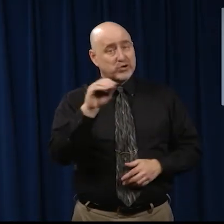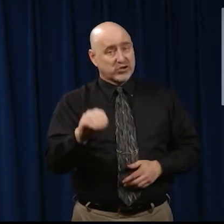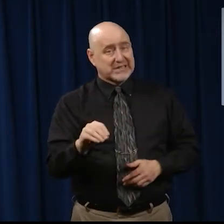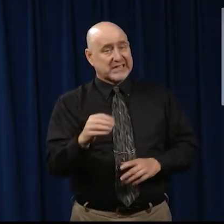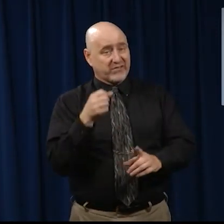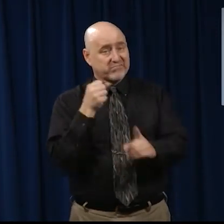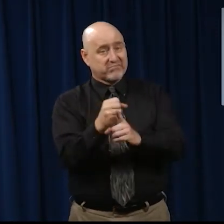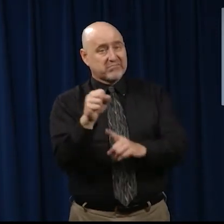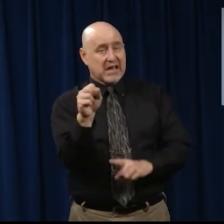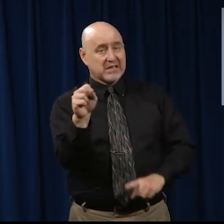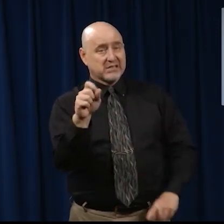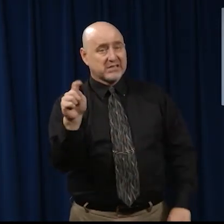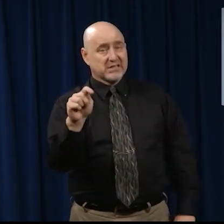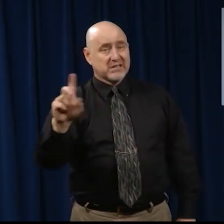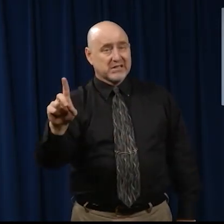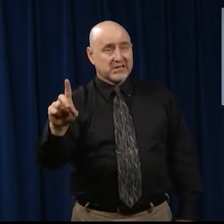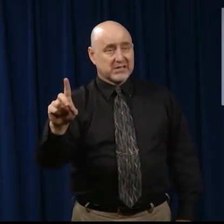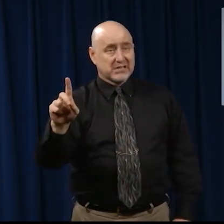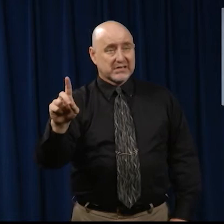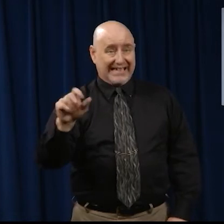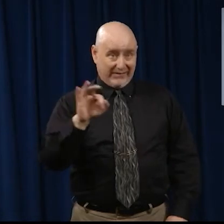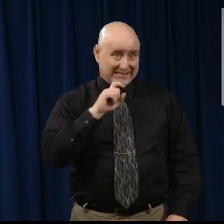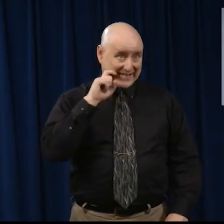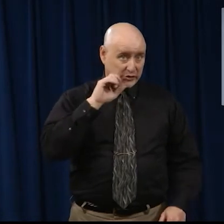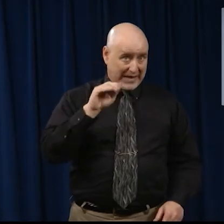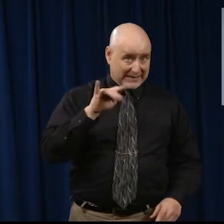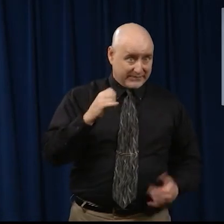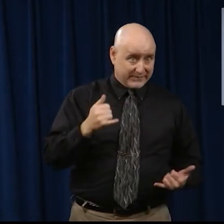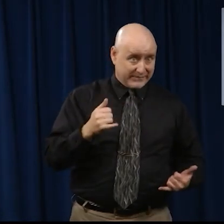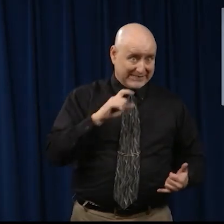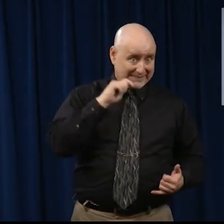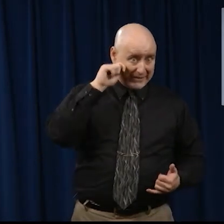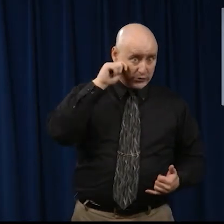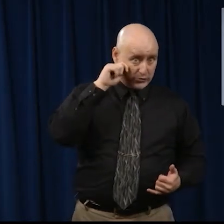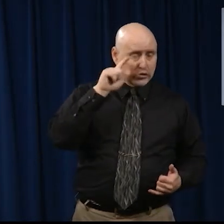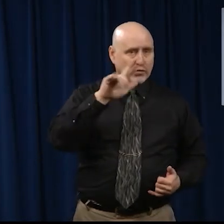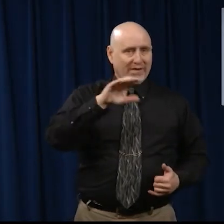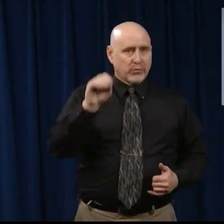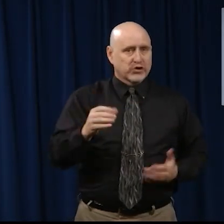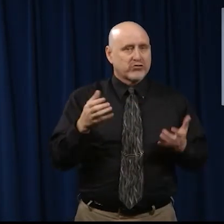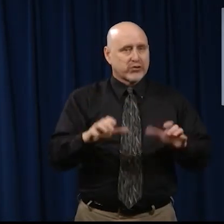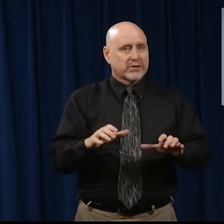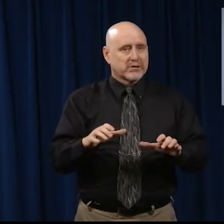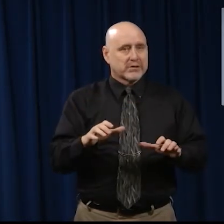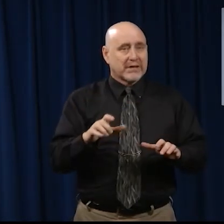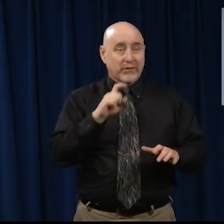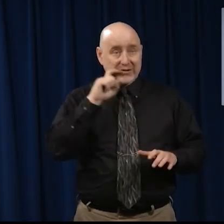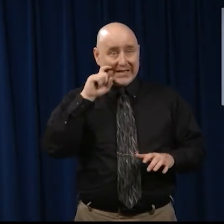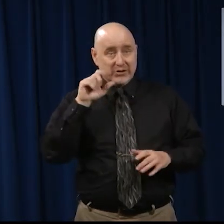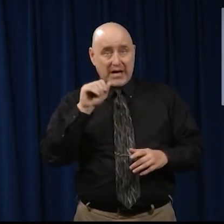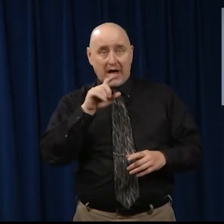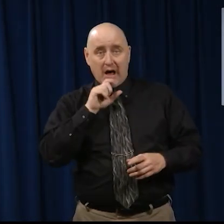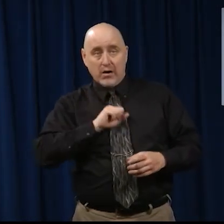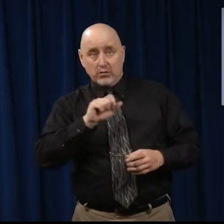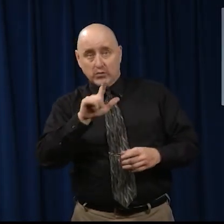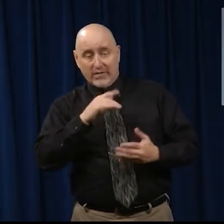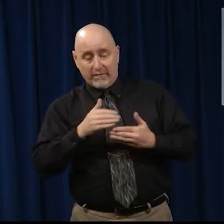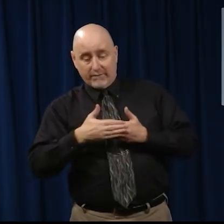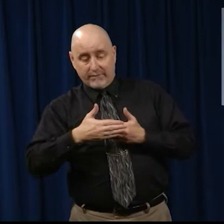of you getting a sexually transmitted disease. In fact, if you're sexually active teenager, there's a 25% chance. If you're sexually active till you're 25,